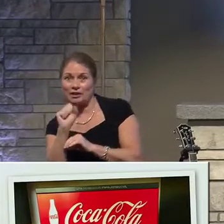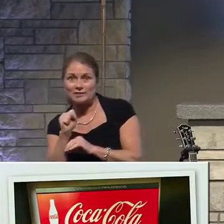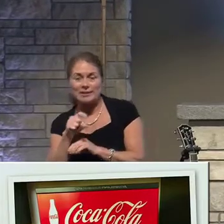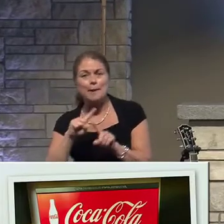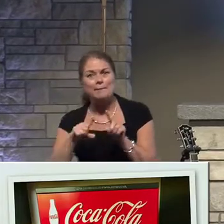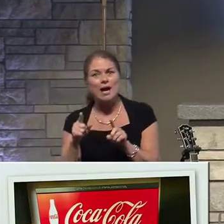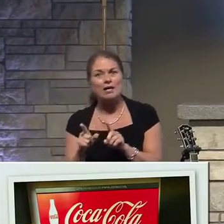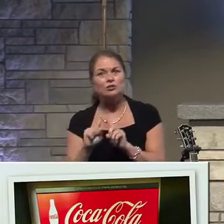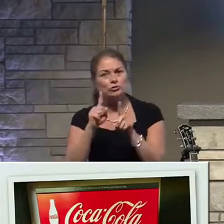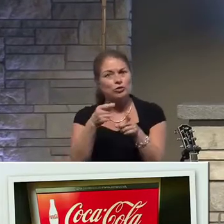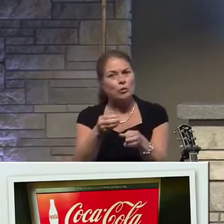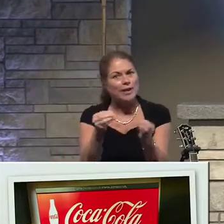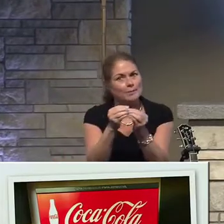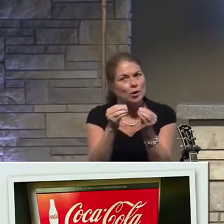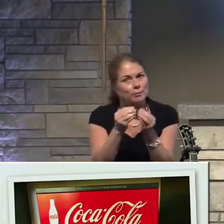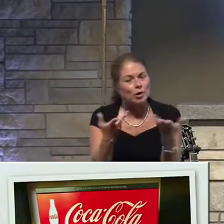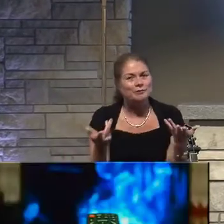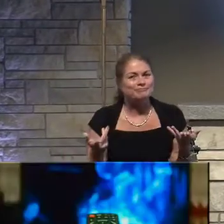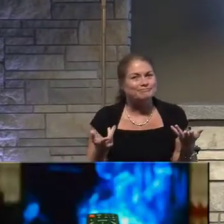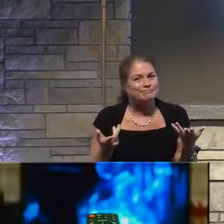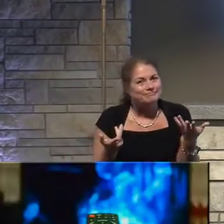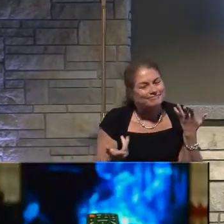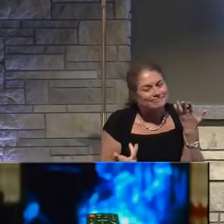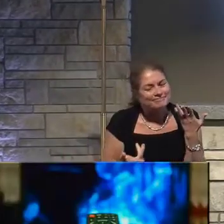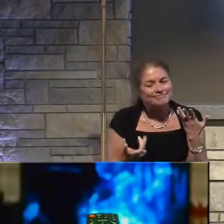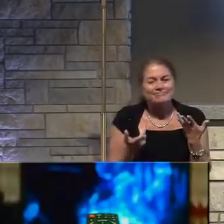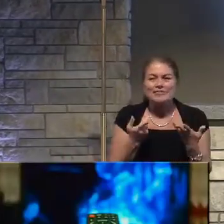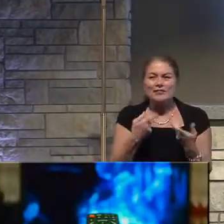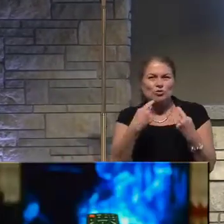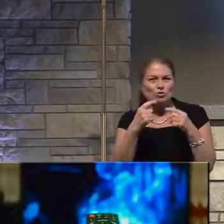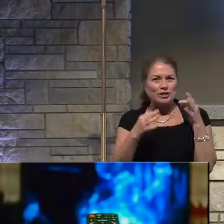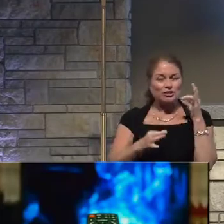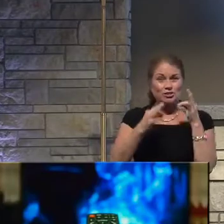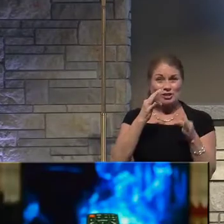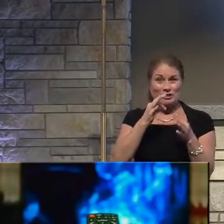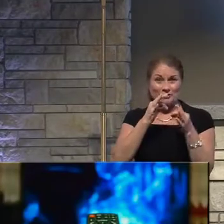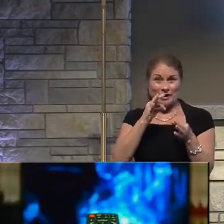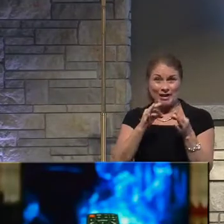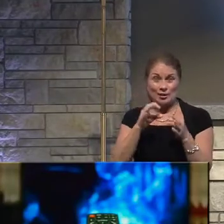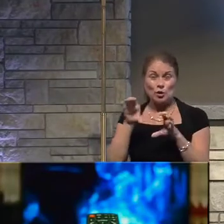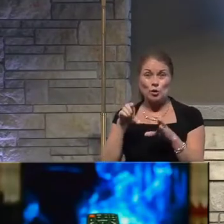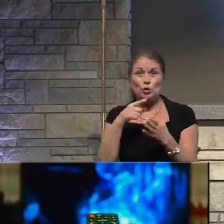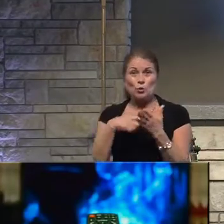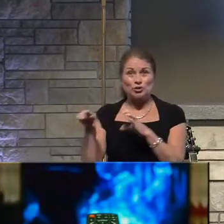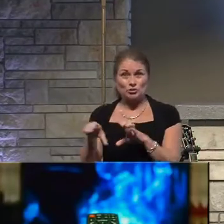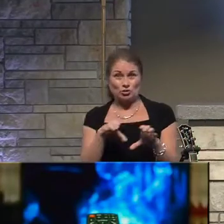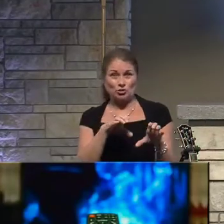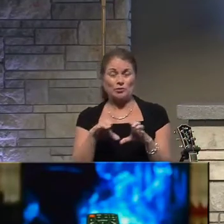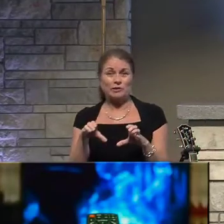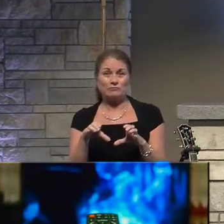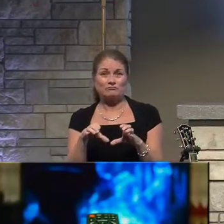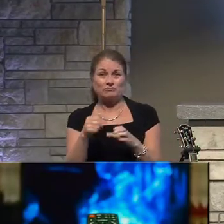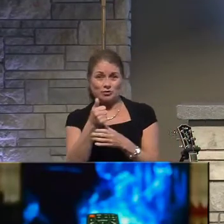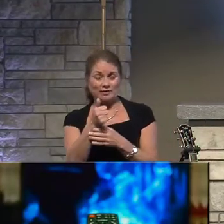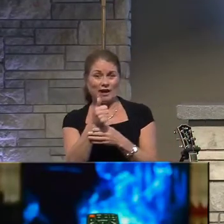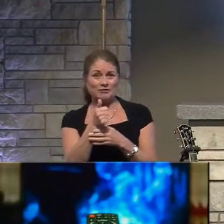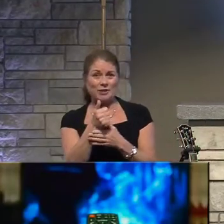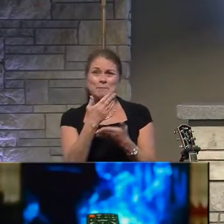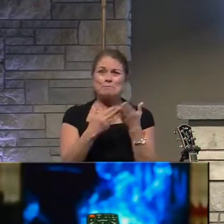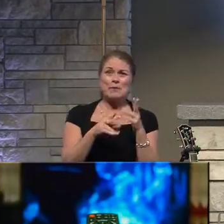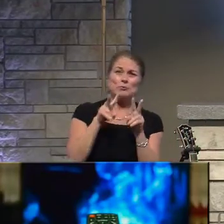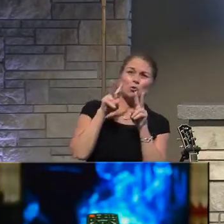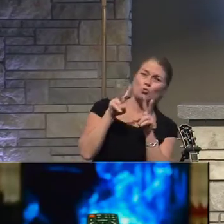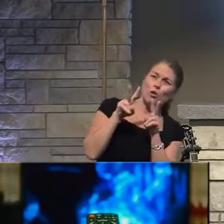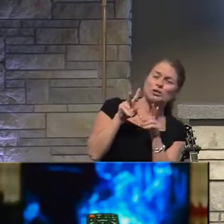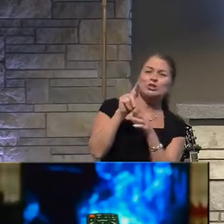again. Have you ever tried to justify what you put before your eyes? I mean, maybe you're watching one of those